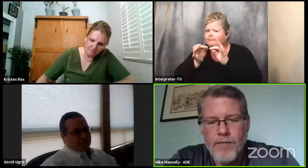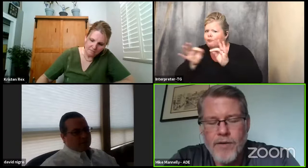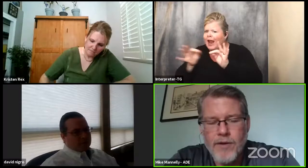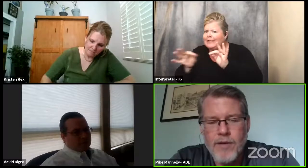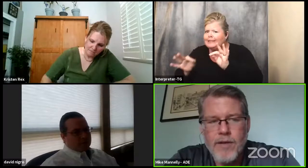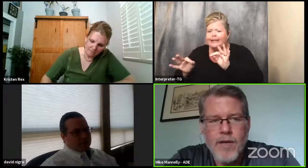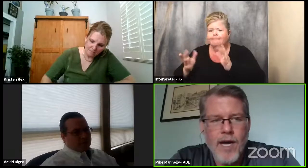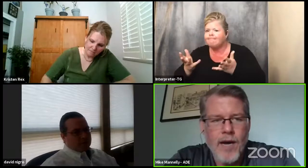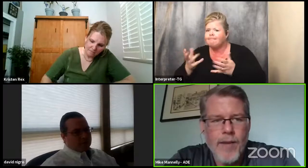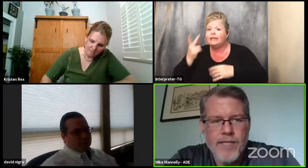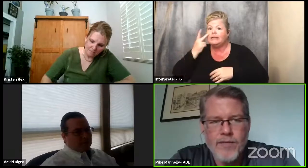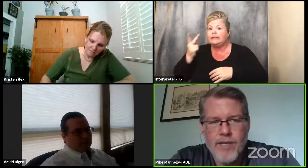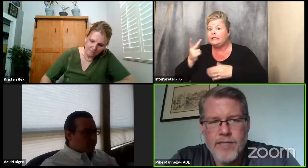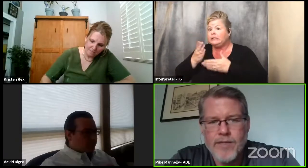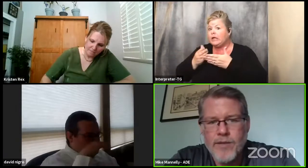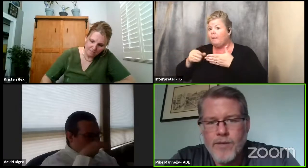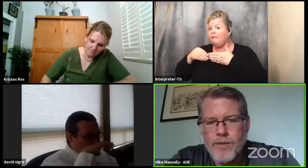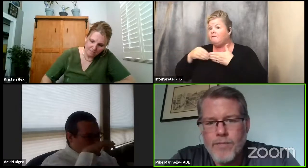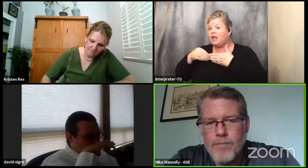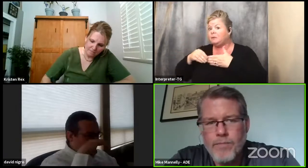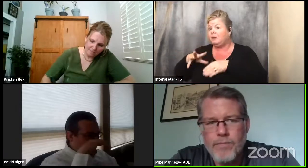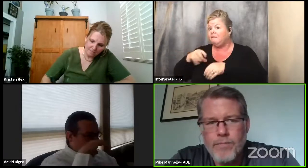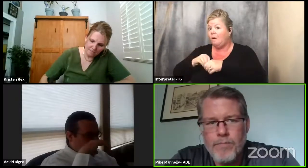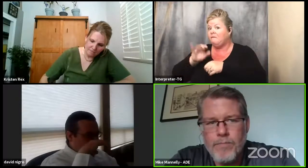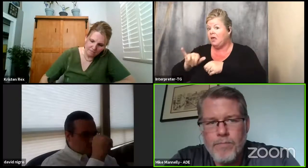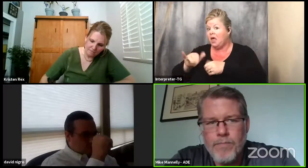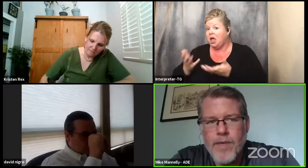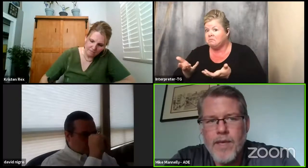might offer as it relates to